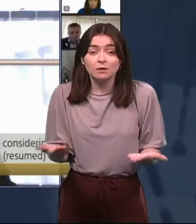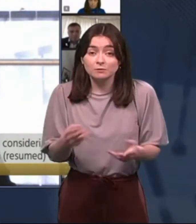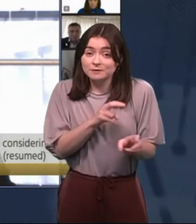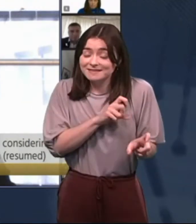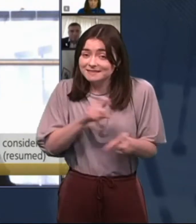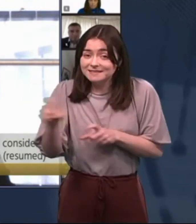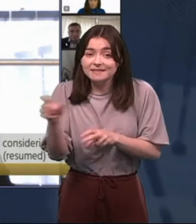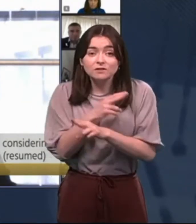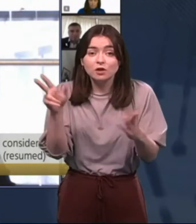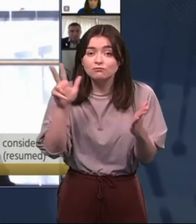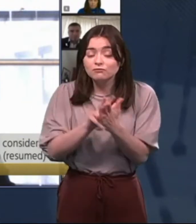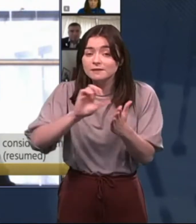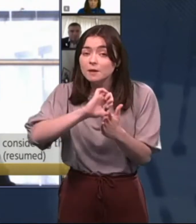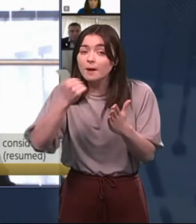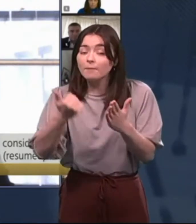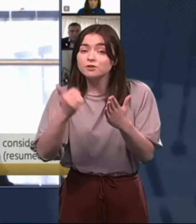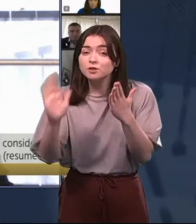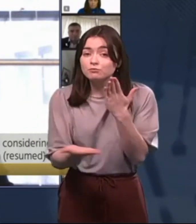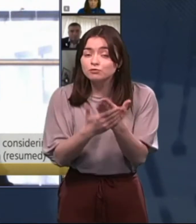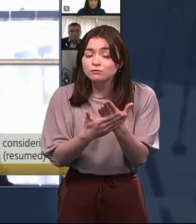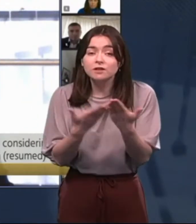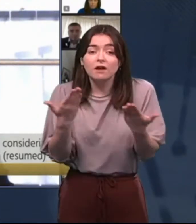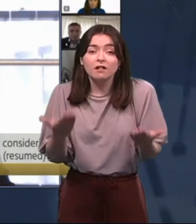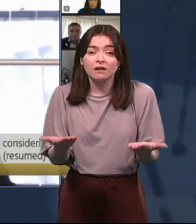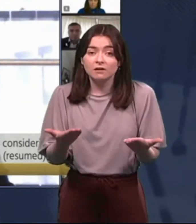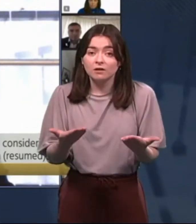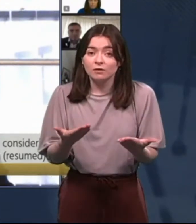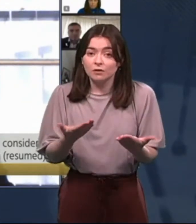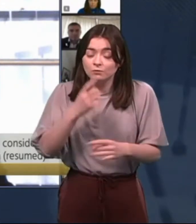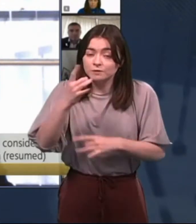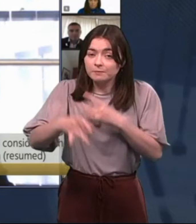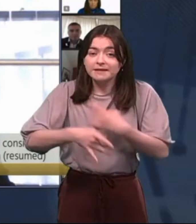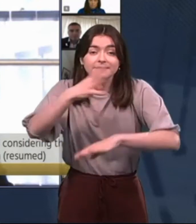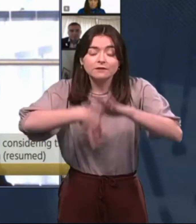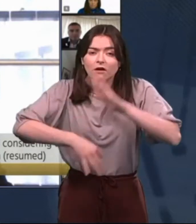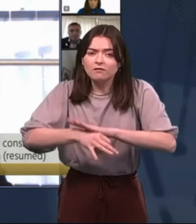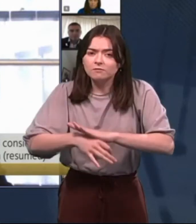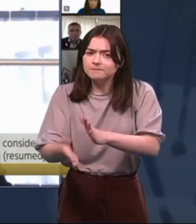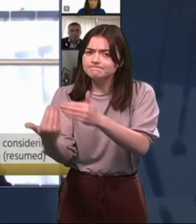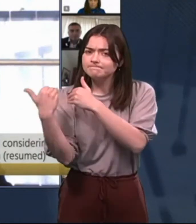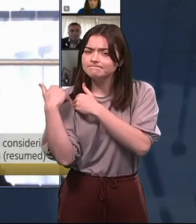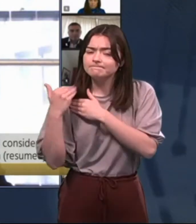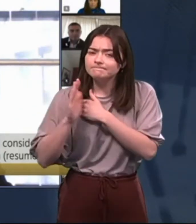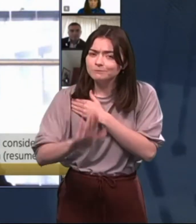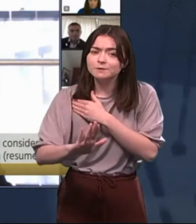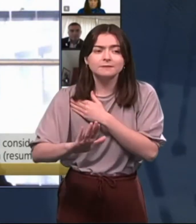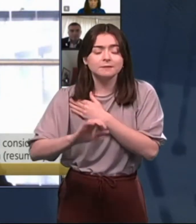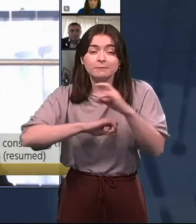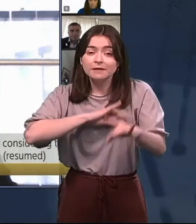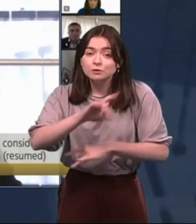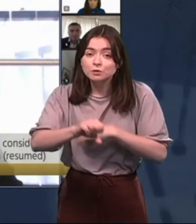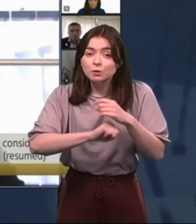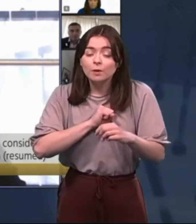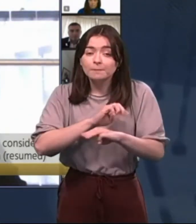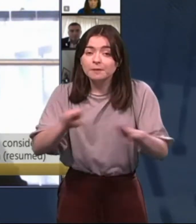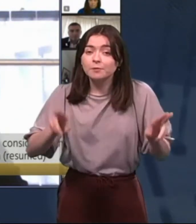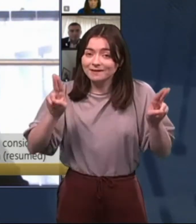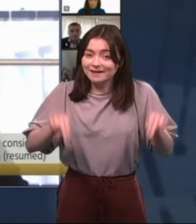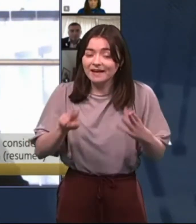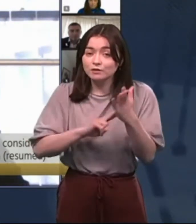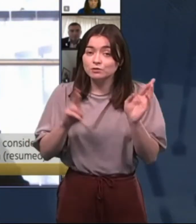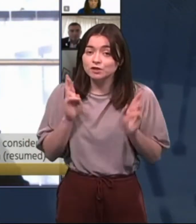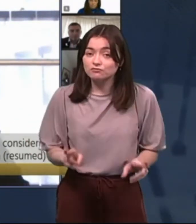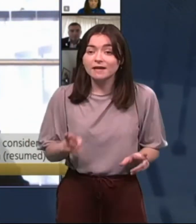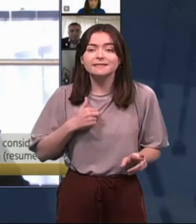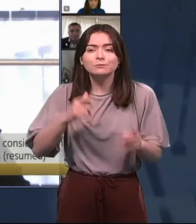actually ratified the optional protocol, which makes the state obliged to allow people to exercise their own rights. And I think we have to just